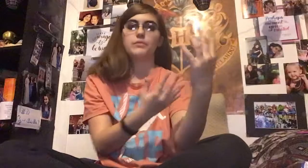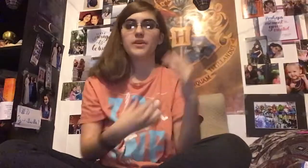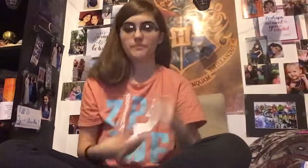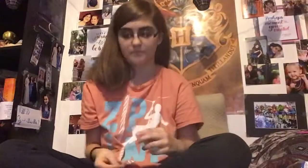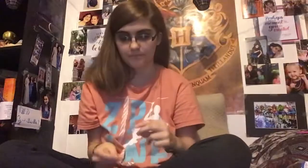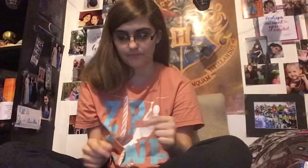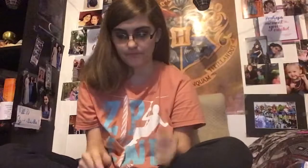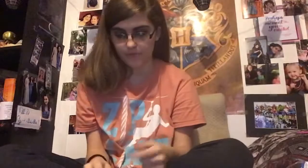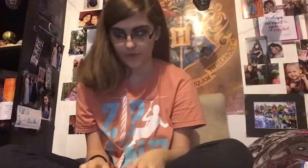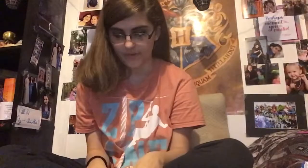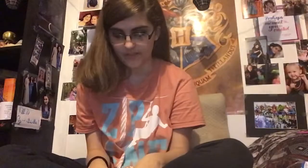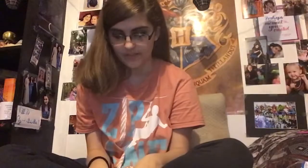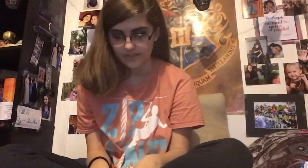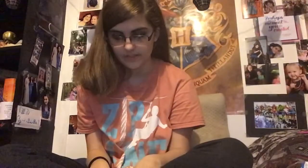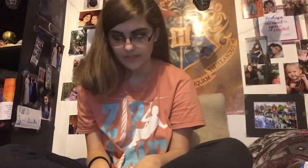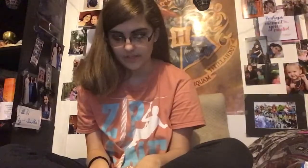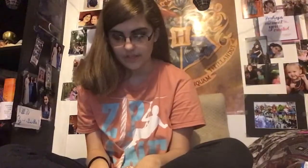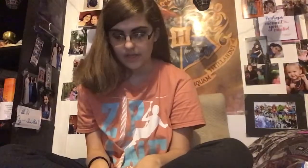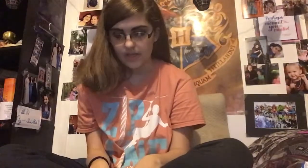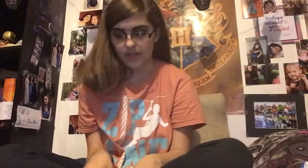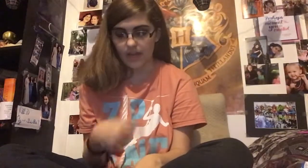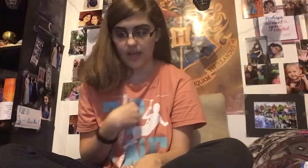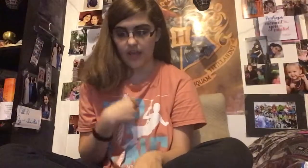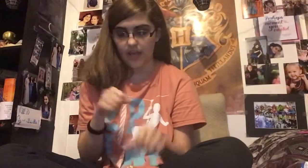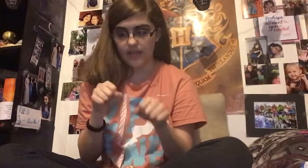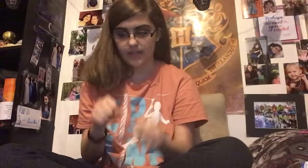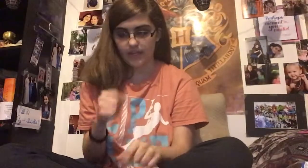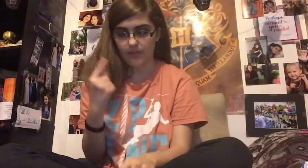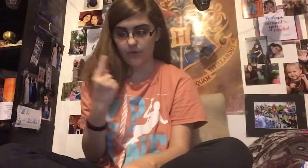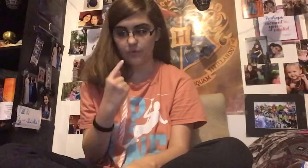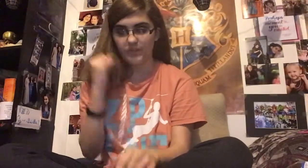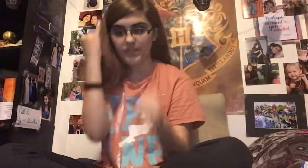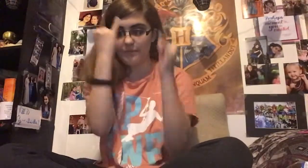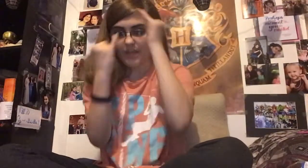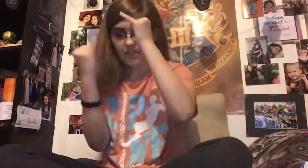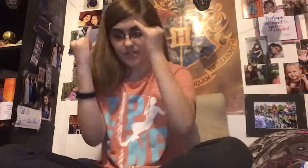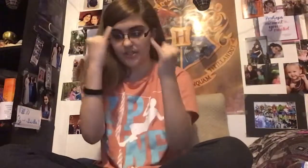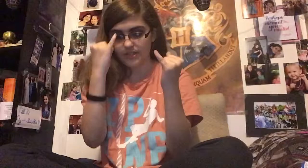me. Perfect. I can only imagine.